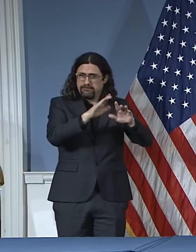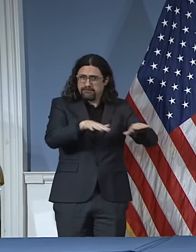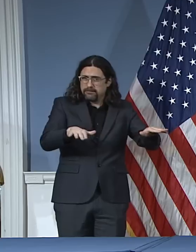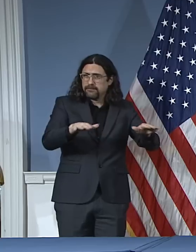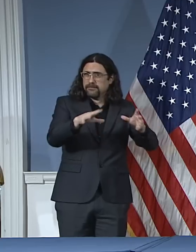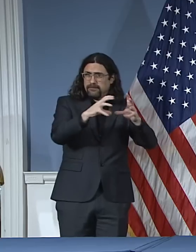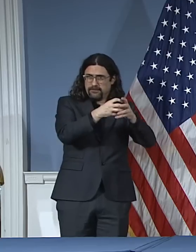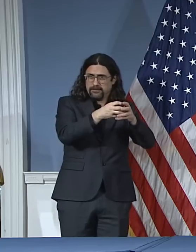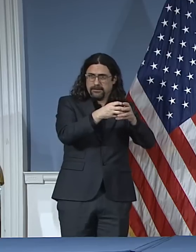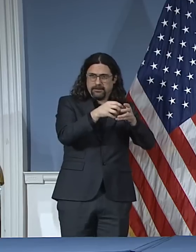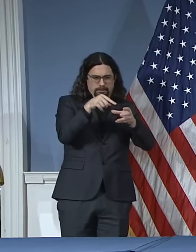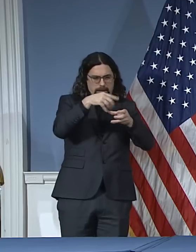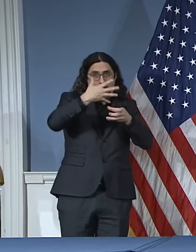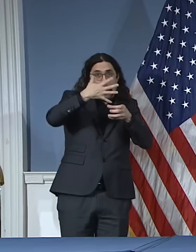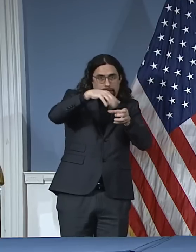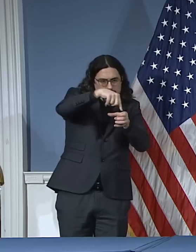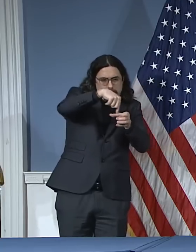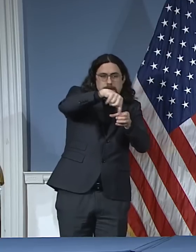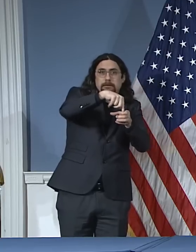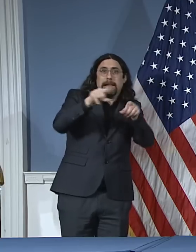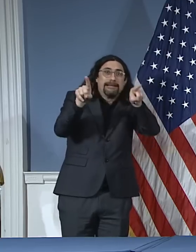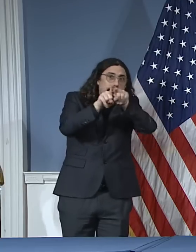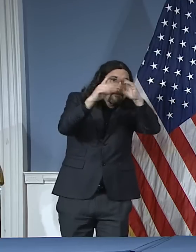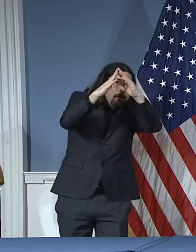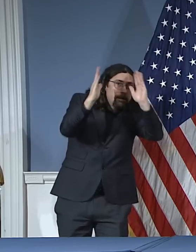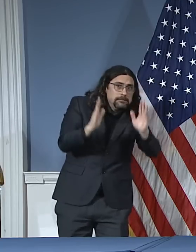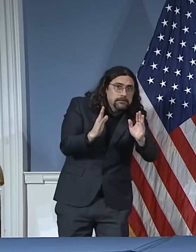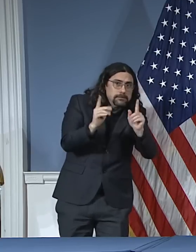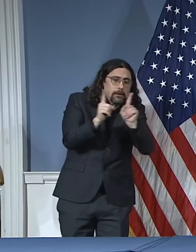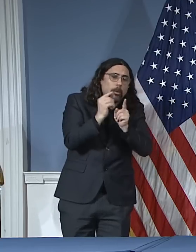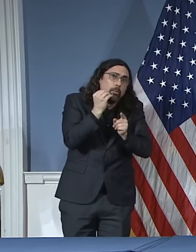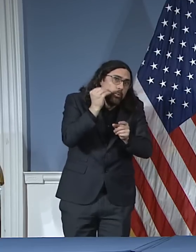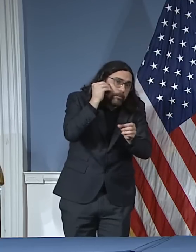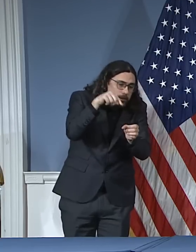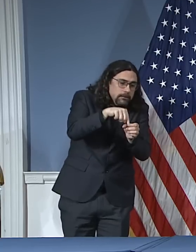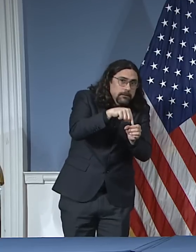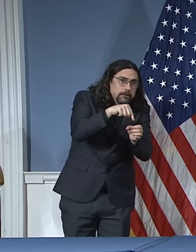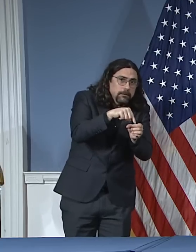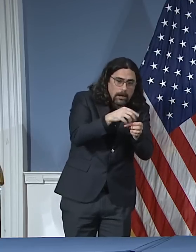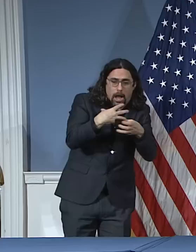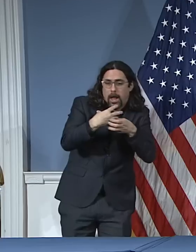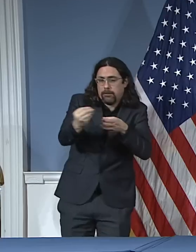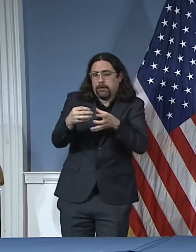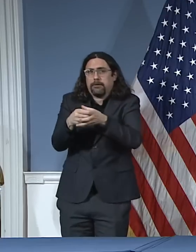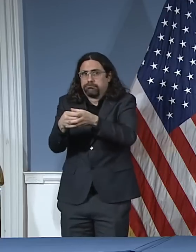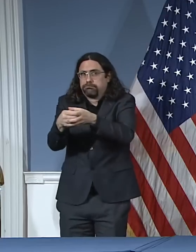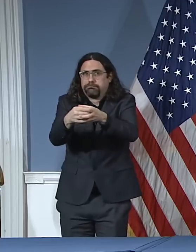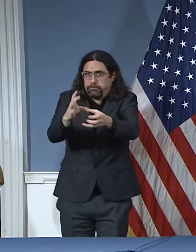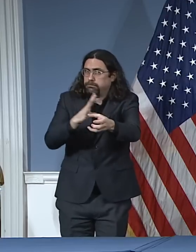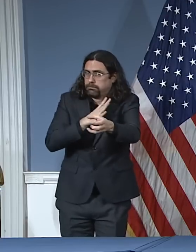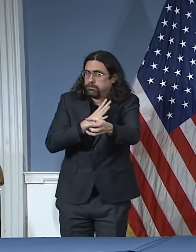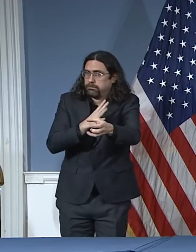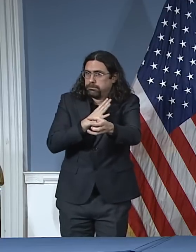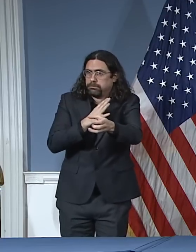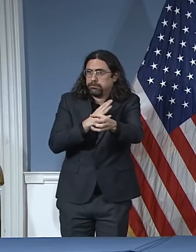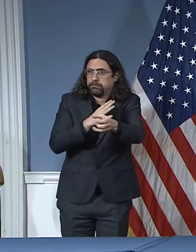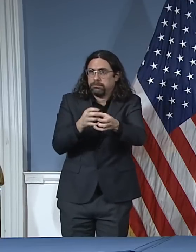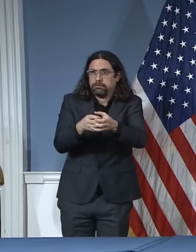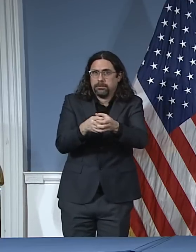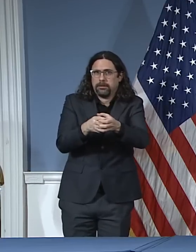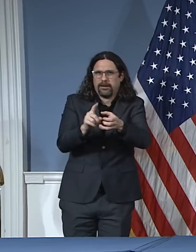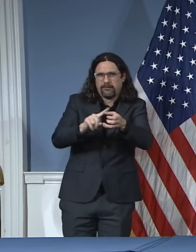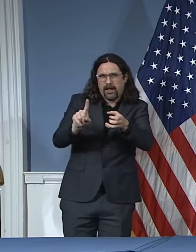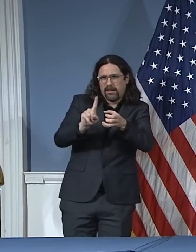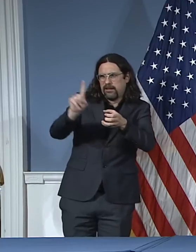long, and this is something the governor and I explicitly discussed, they already have a different reality, and they don't need to distance